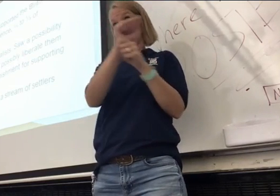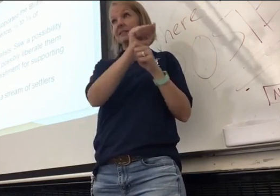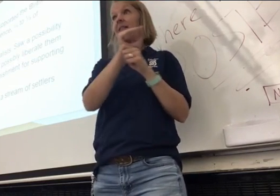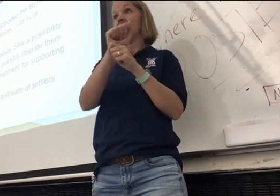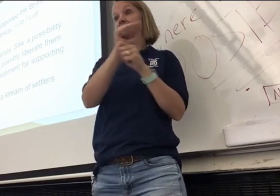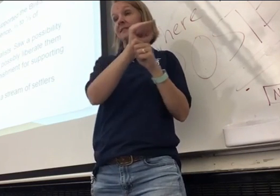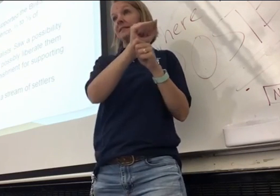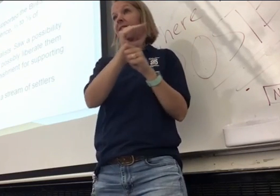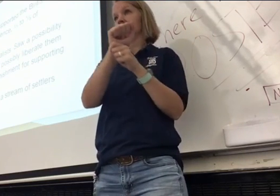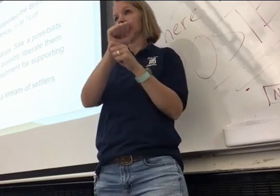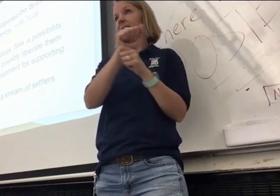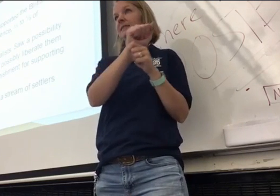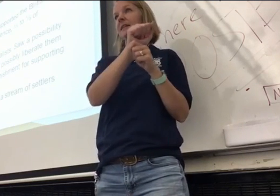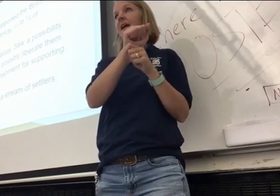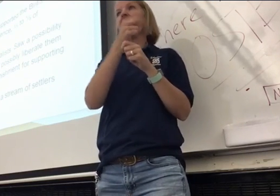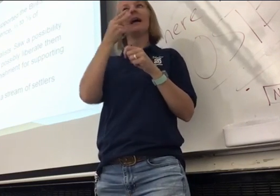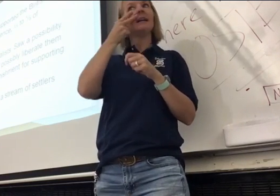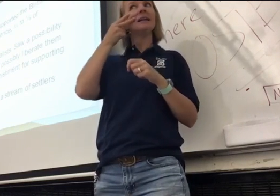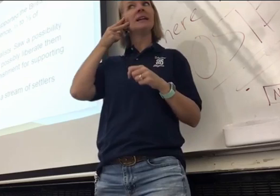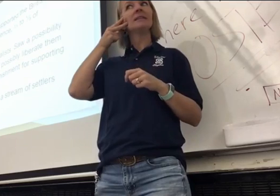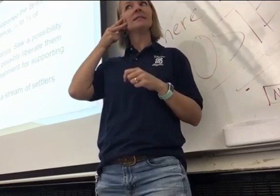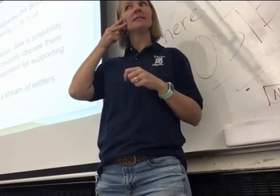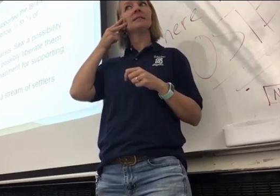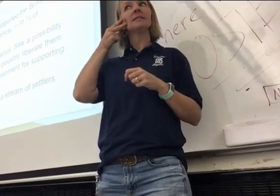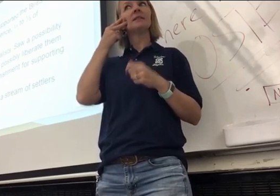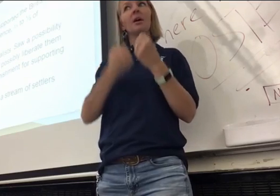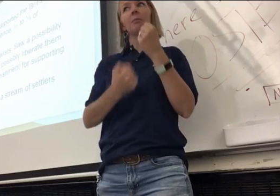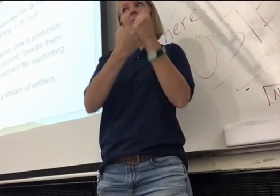slaves and natives.